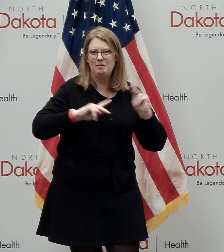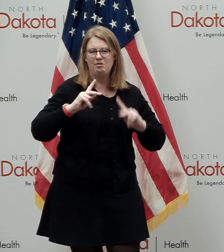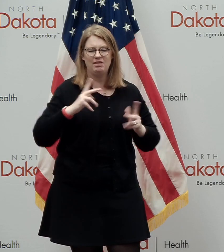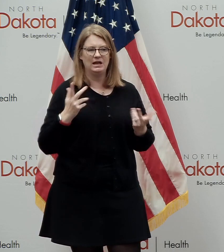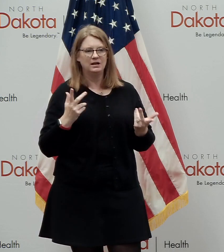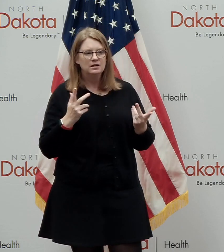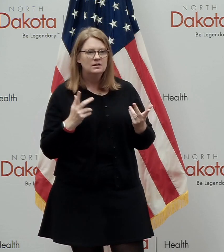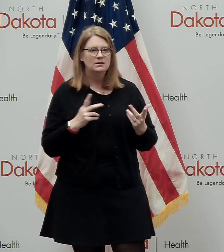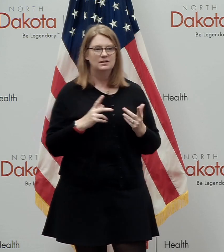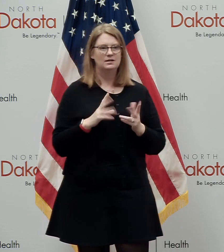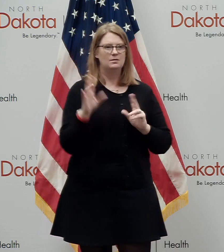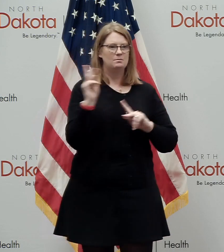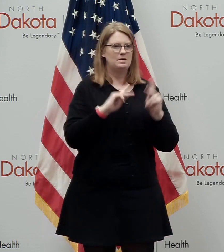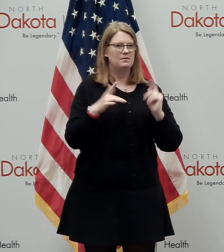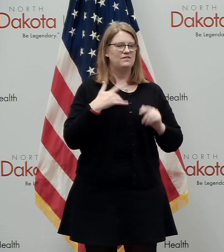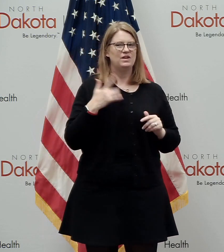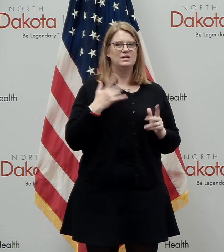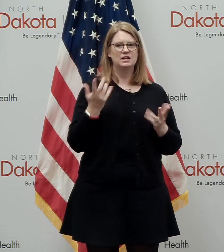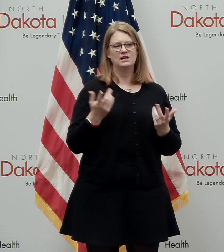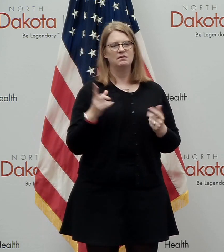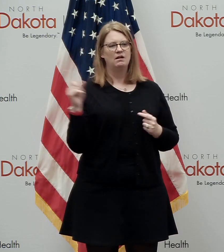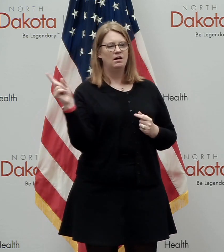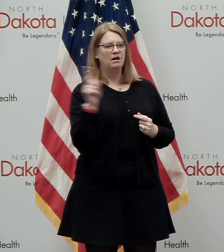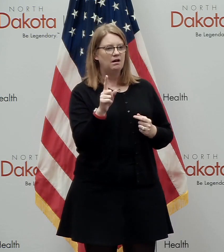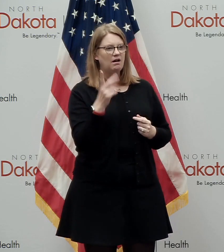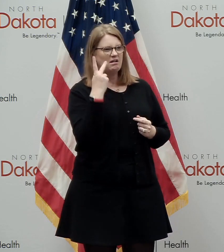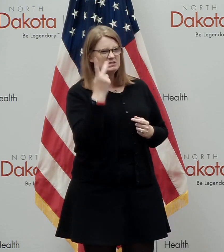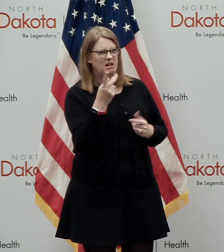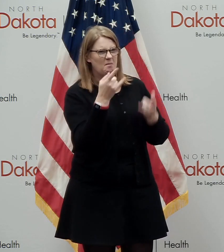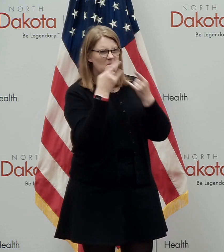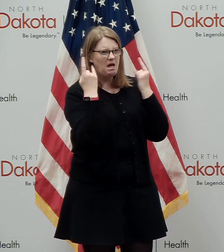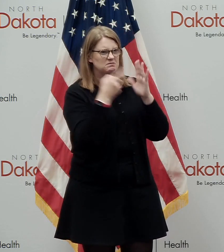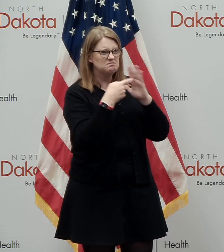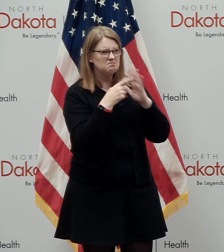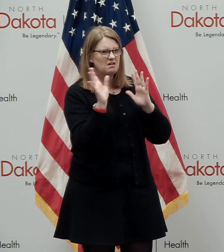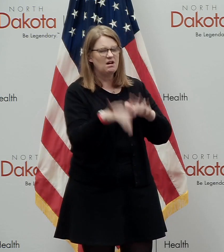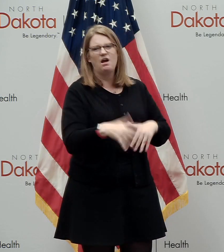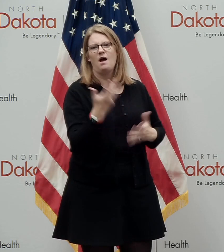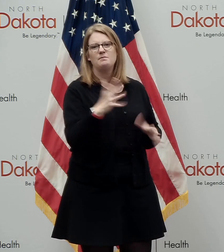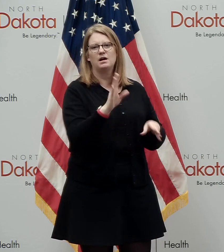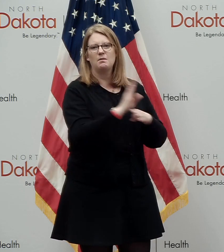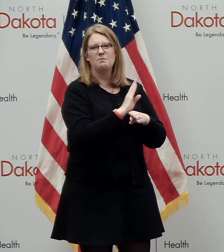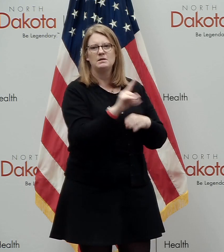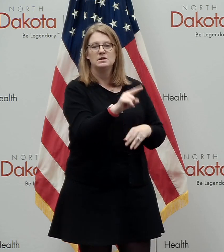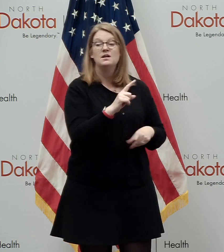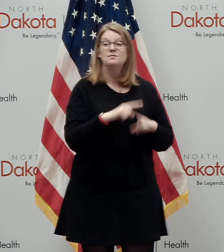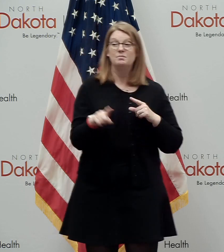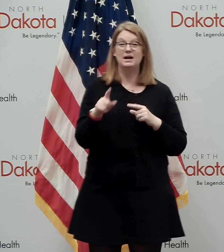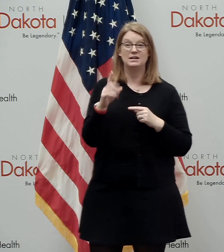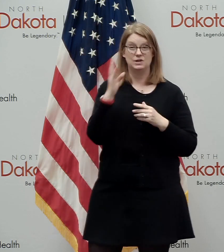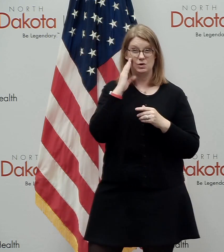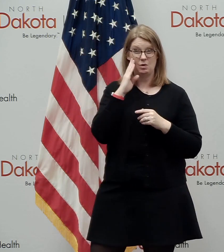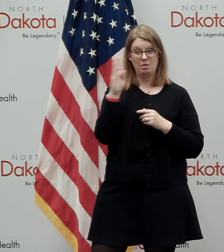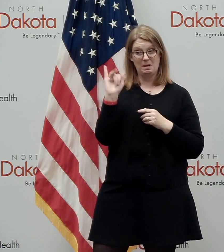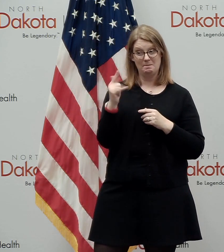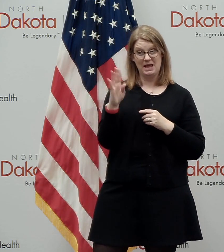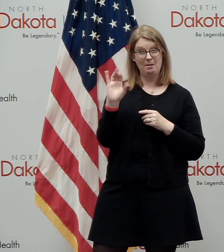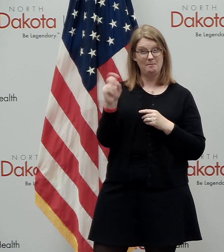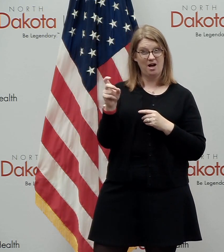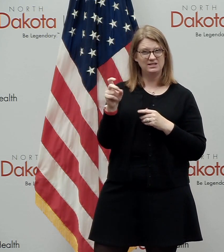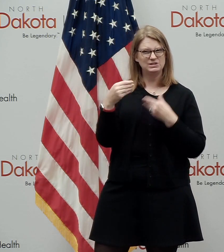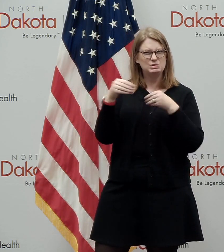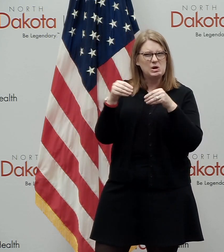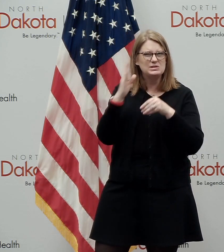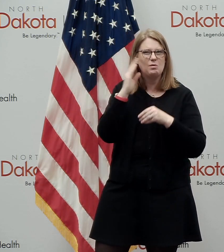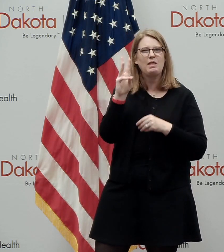might be freedom-loving customers that don't want to wear masks. I think you can see that the big box retailers, virtually all of them in